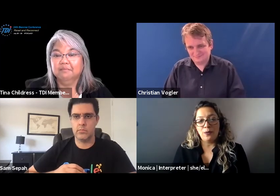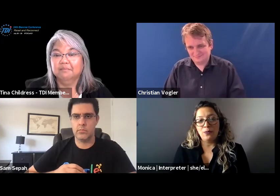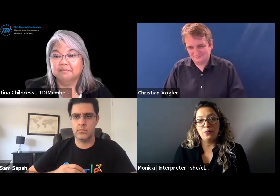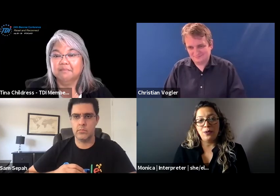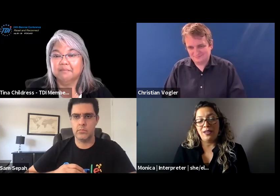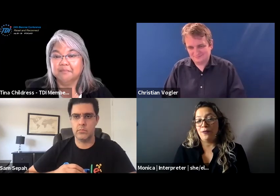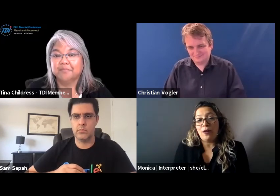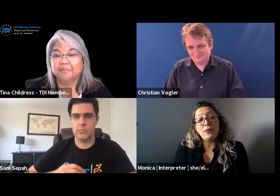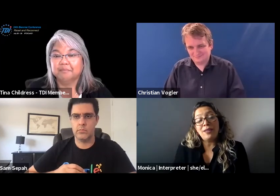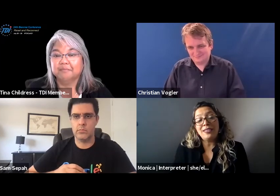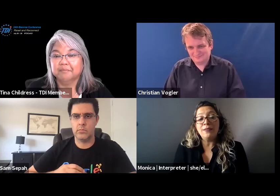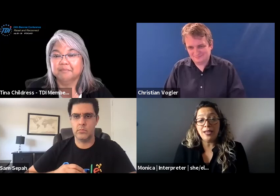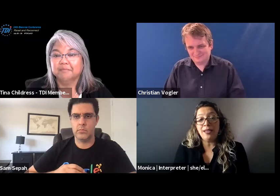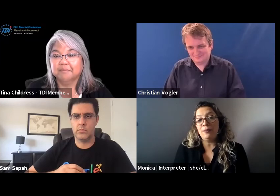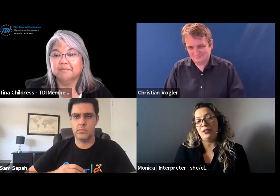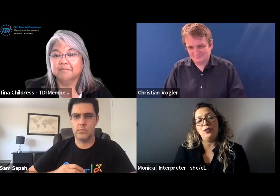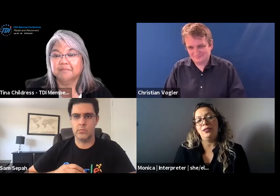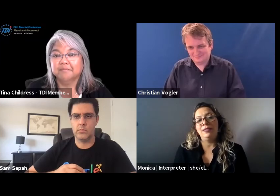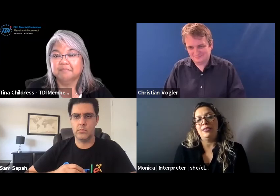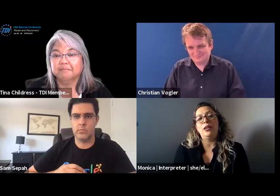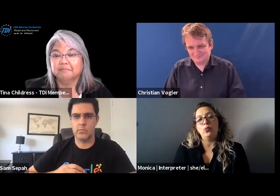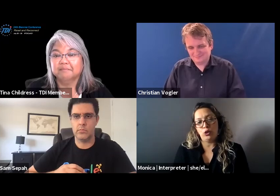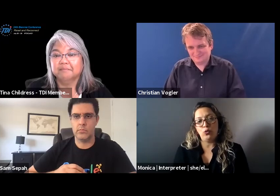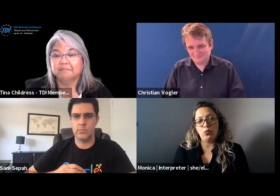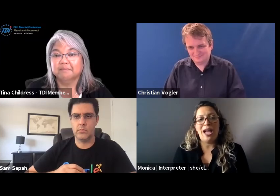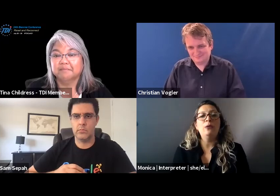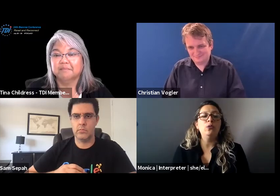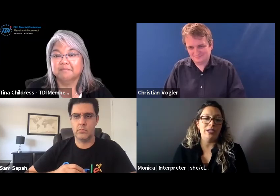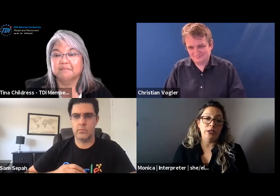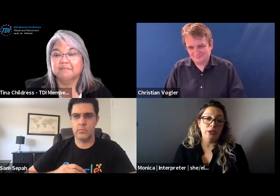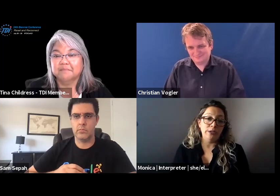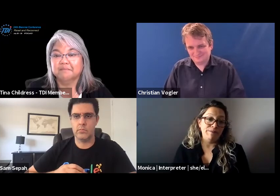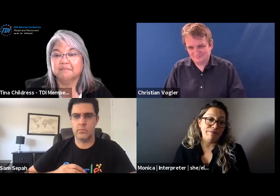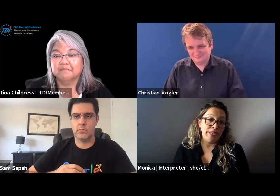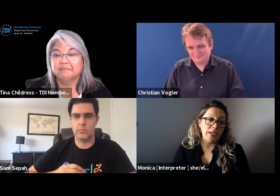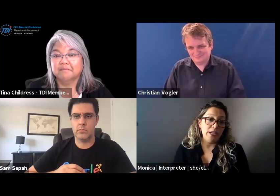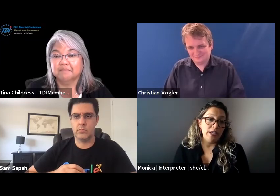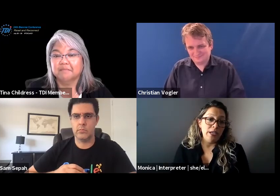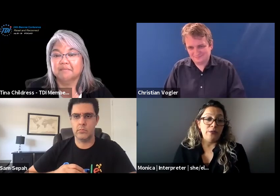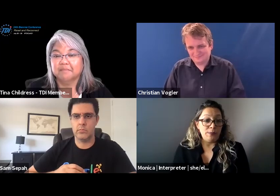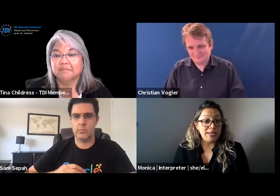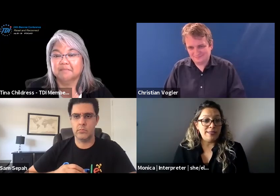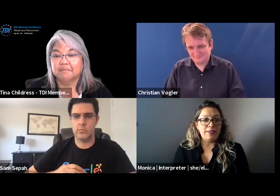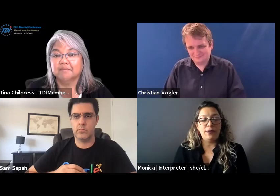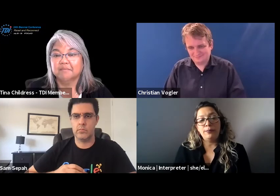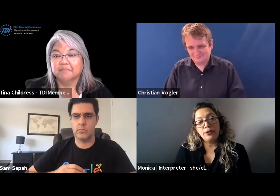so, if you have the blessing of time, then you can design how you want it to look. So for me, as a deafblind